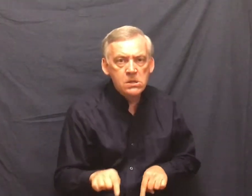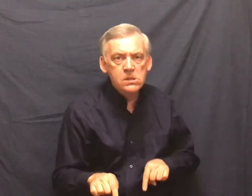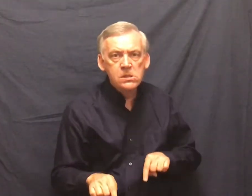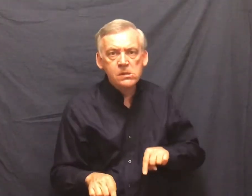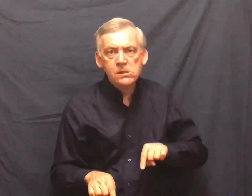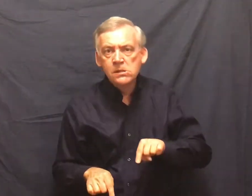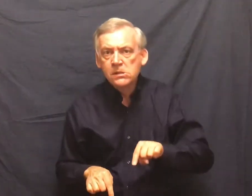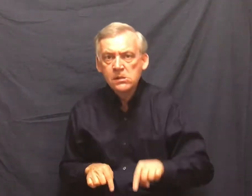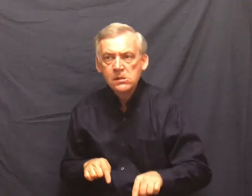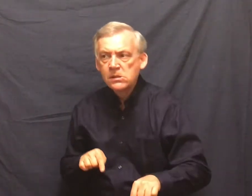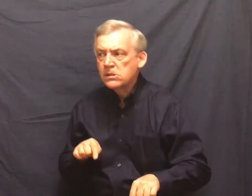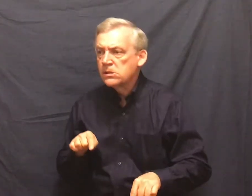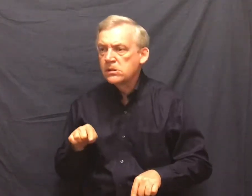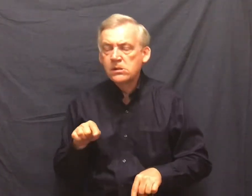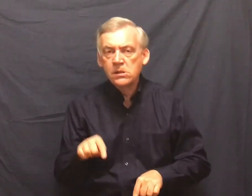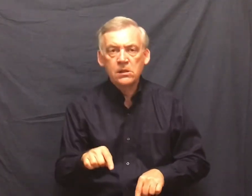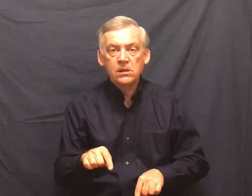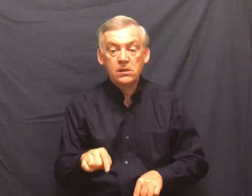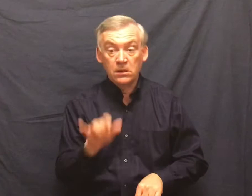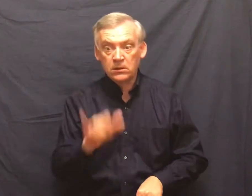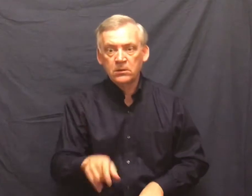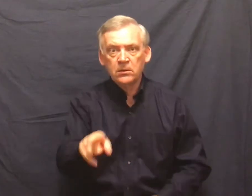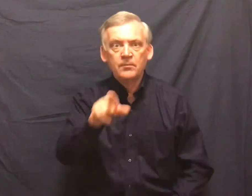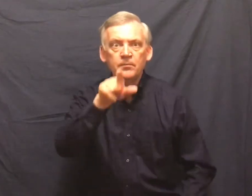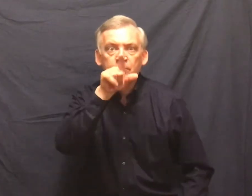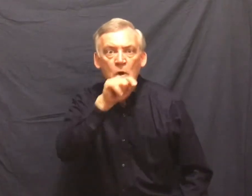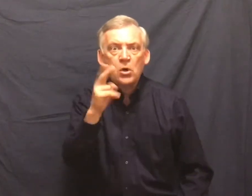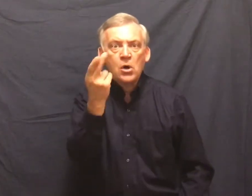The heron pounded the air with its wings.